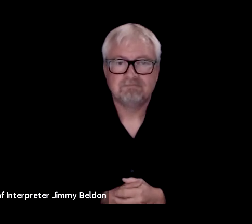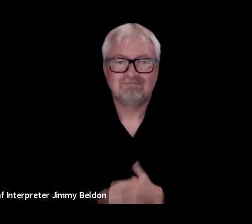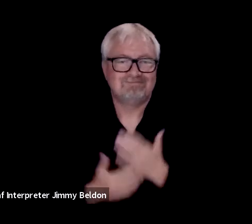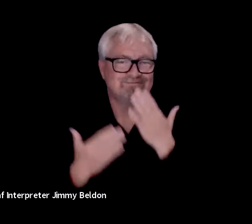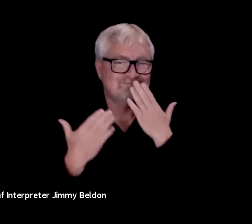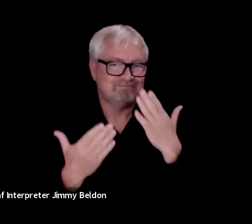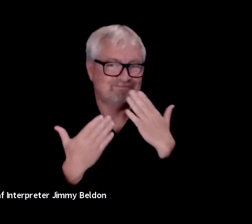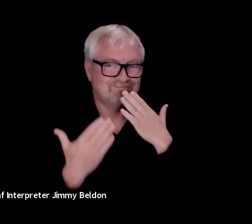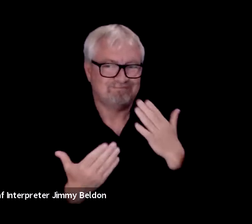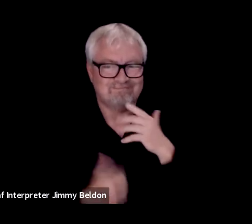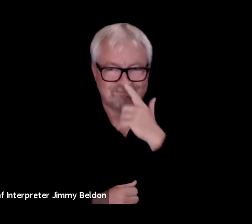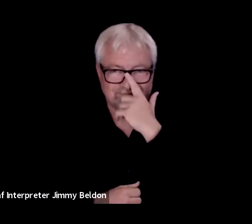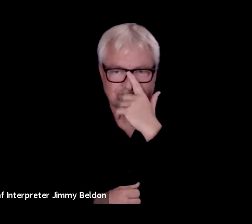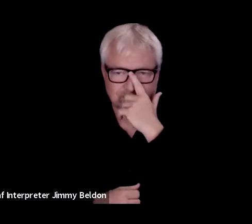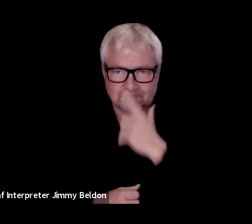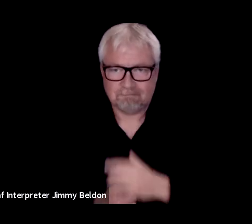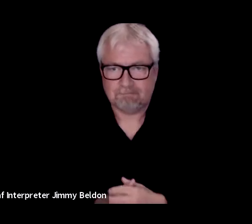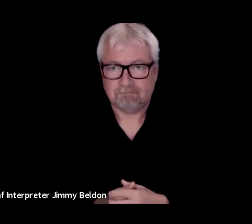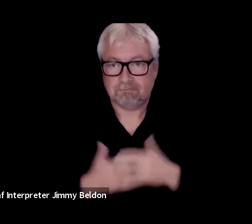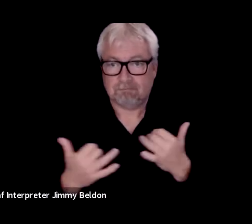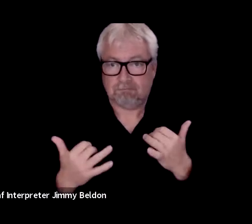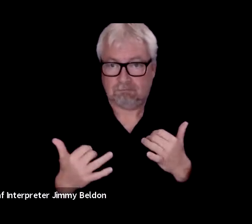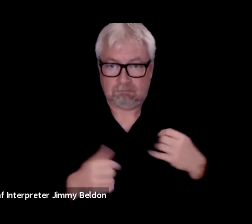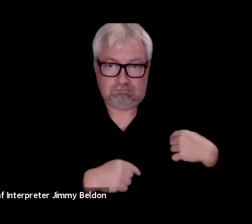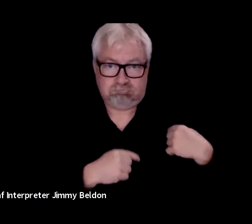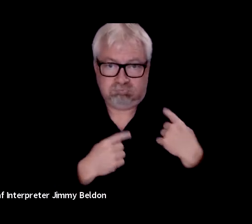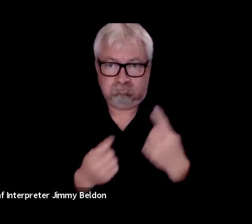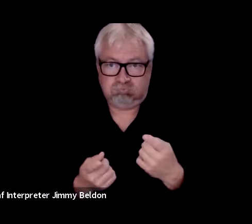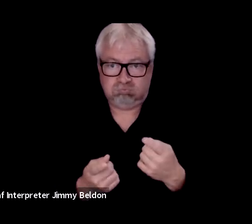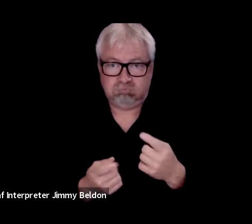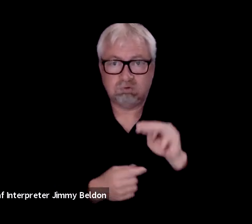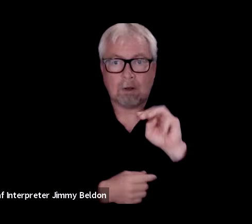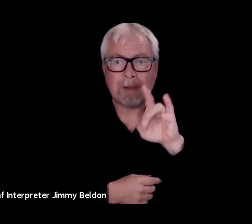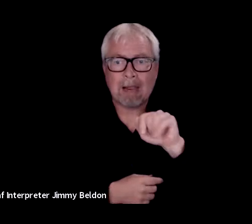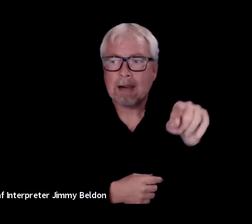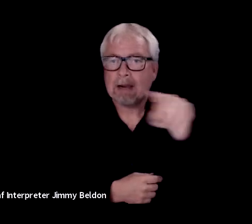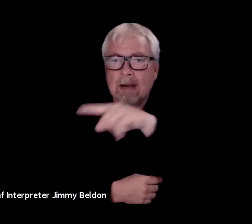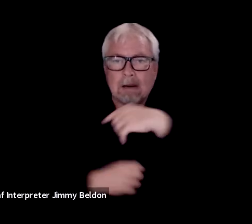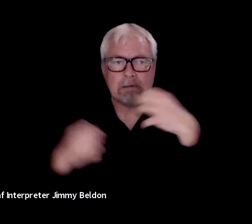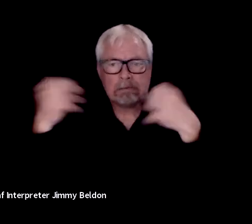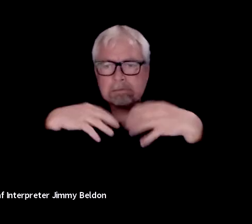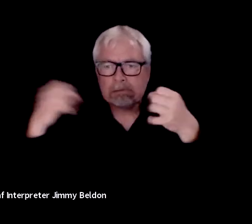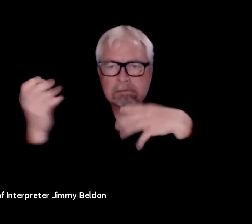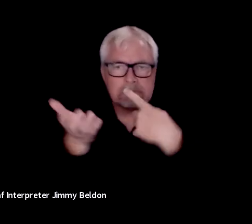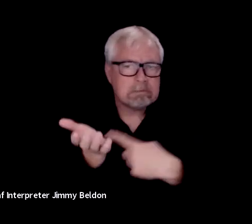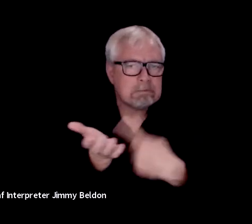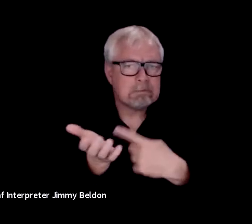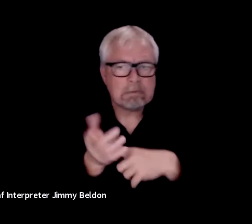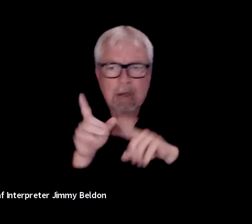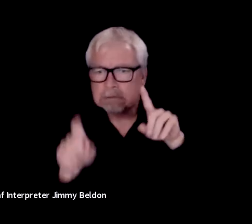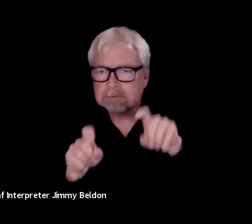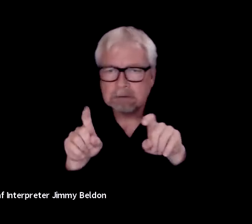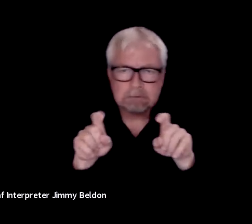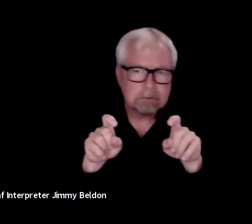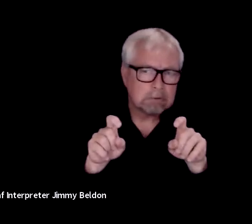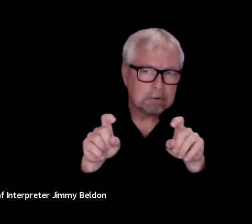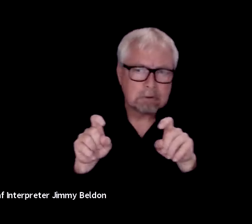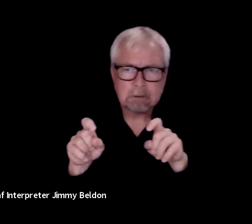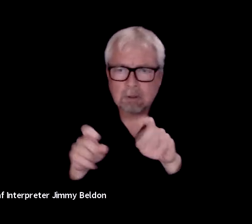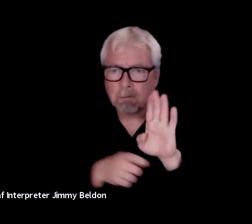lot of questions about boosters. So I did want to let people know that